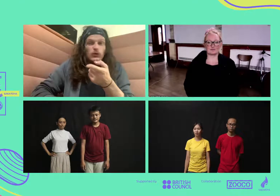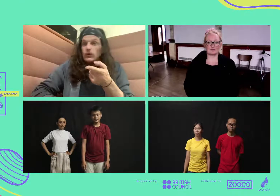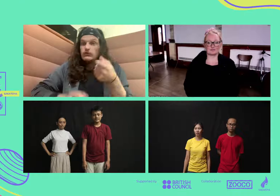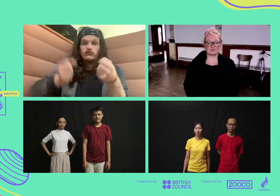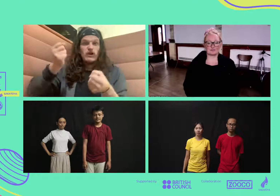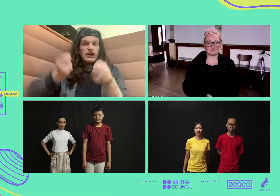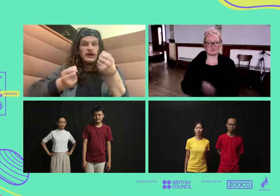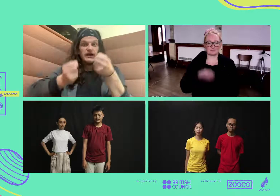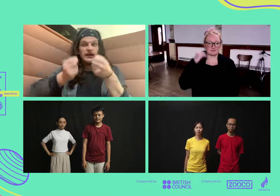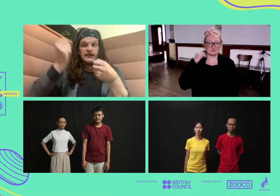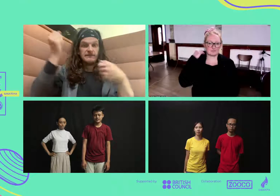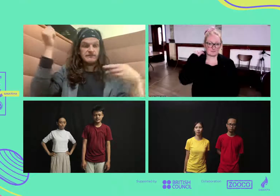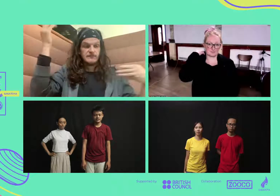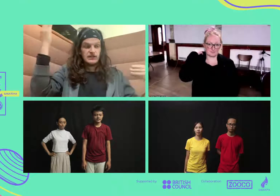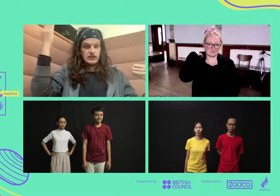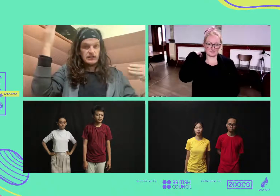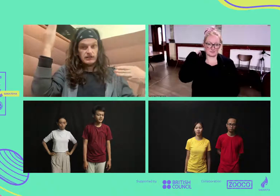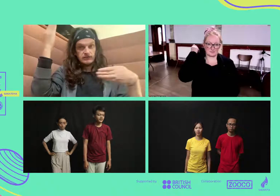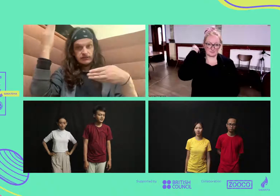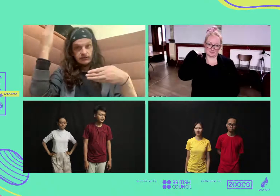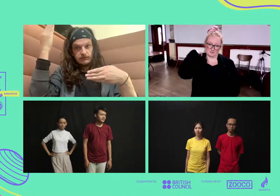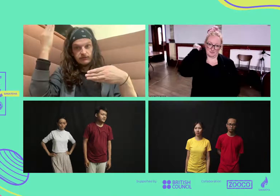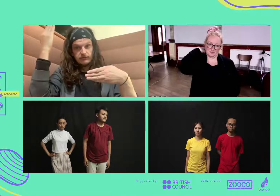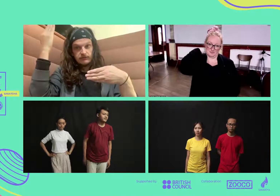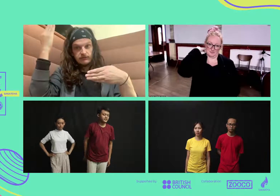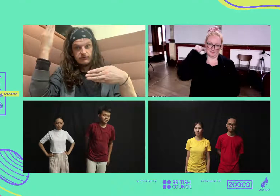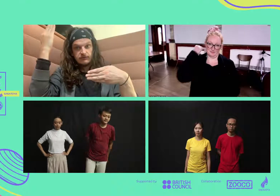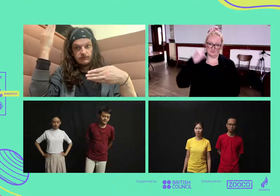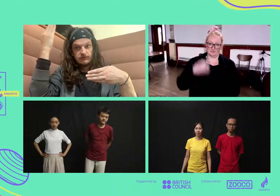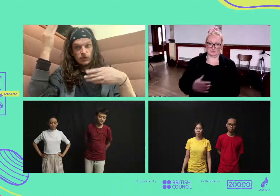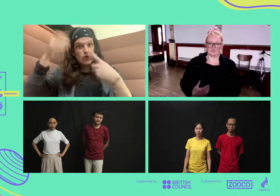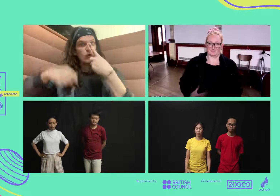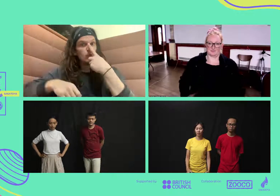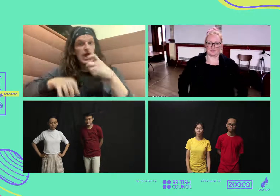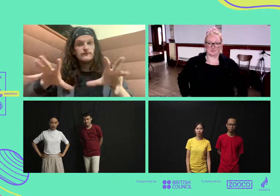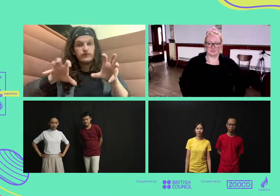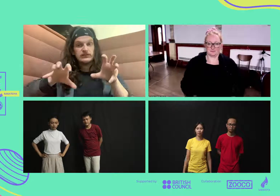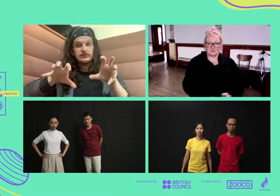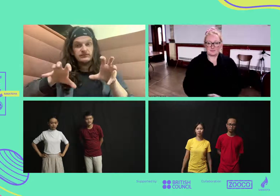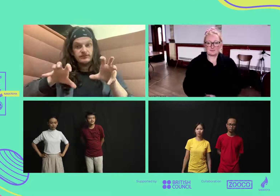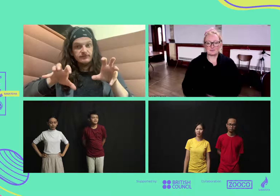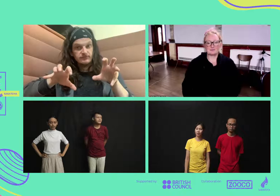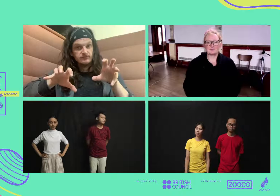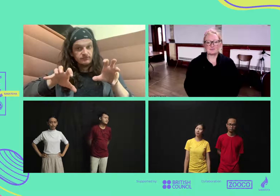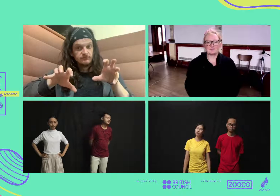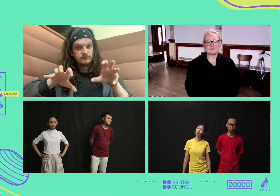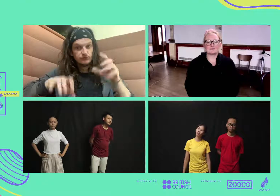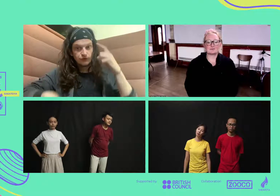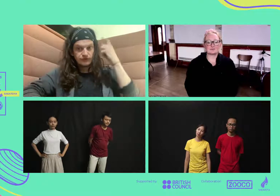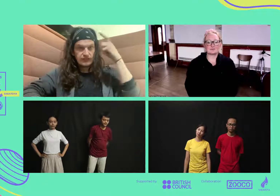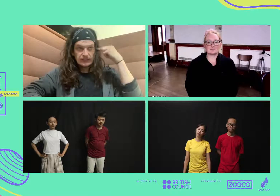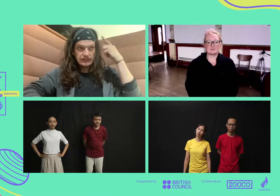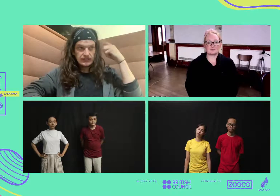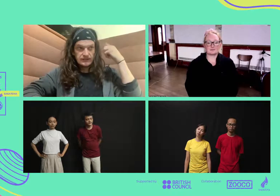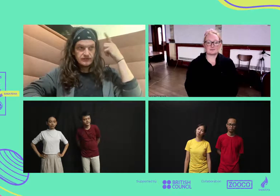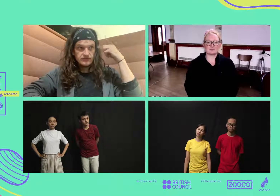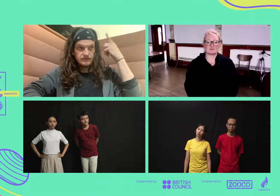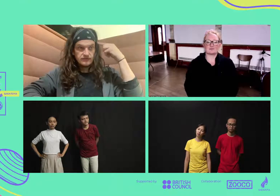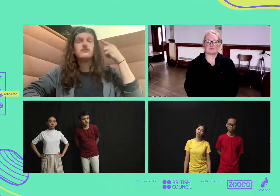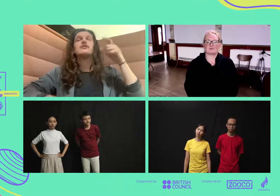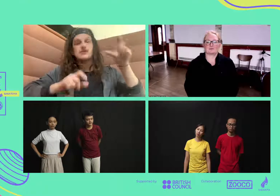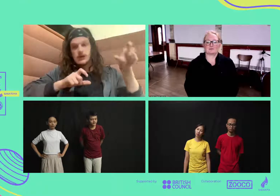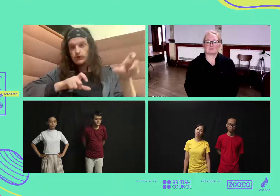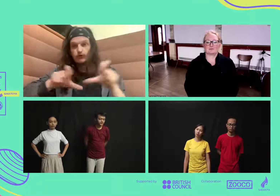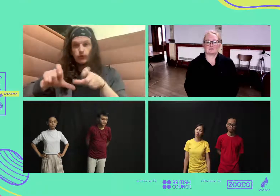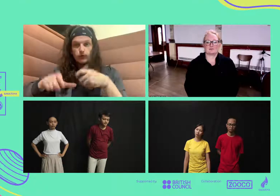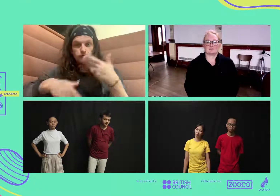worry about being performance ready. So when you're driving your car towards the tree, you can also freeze